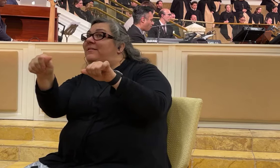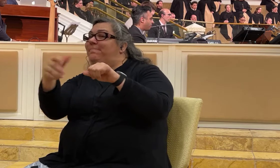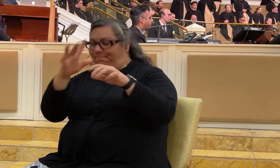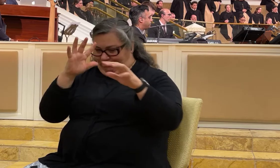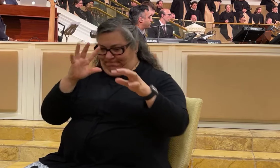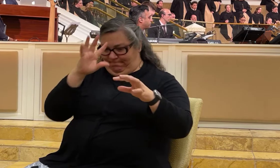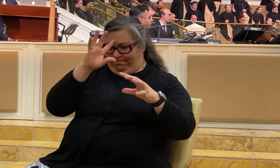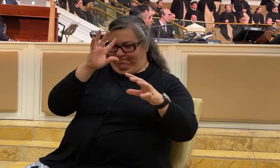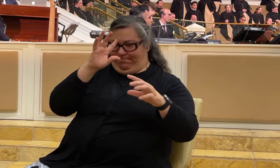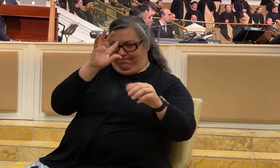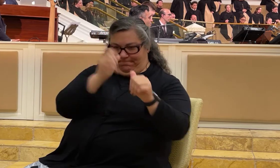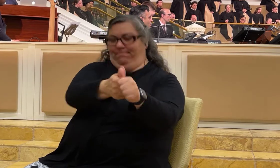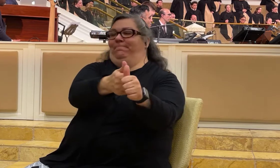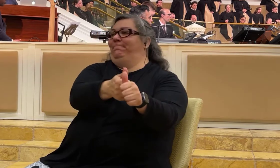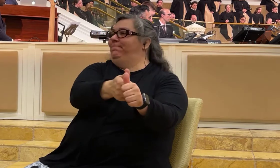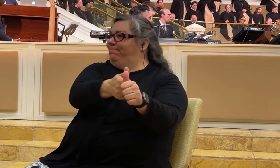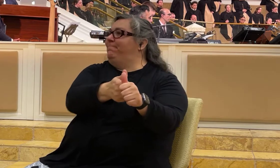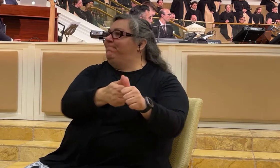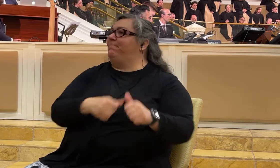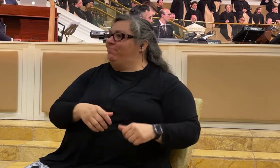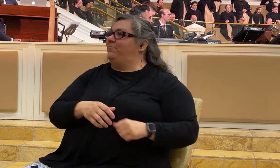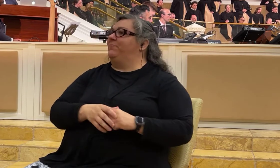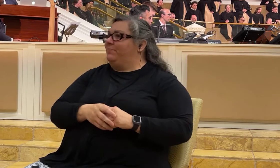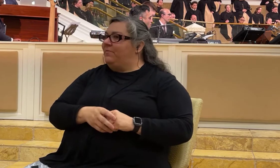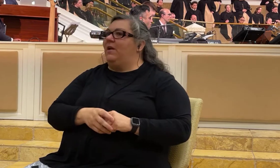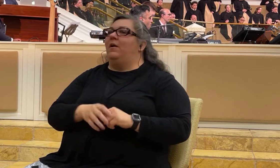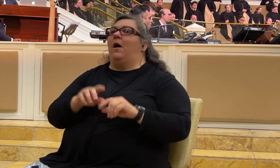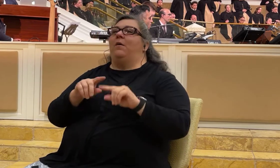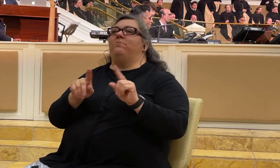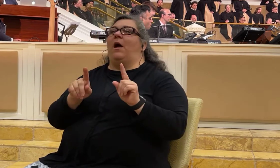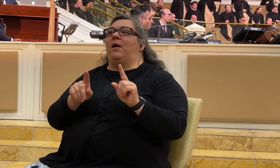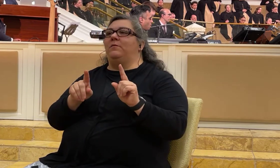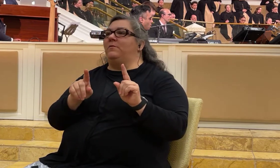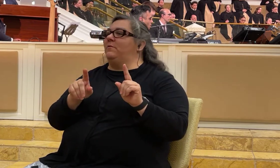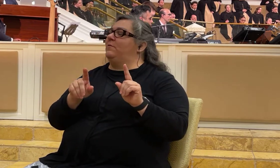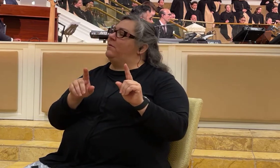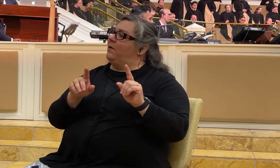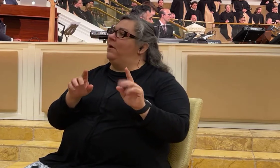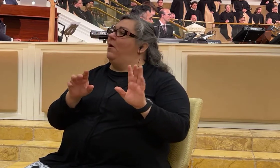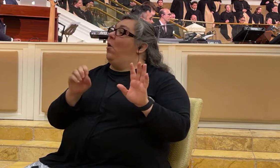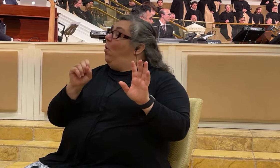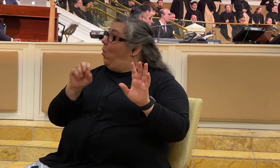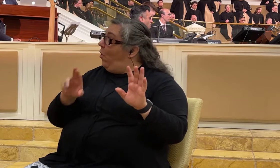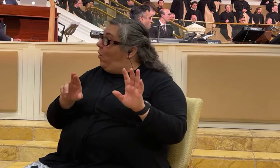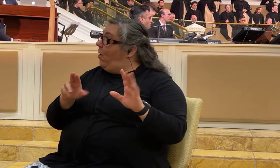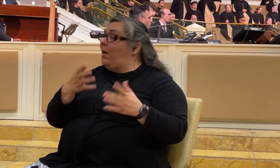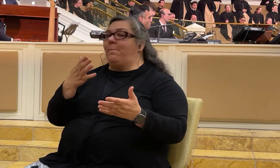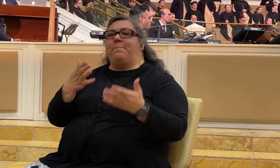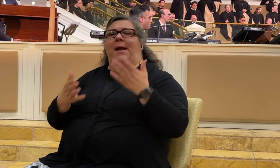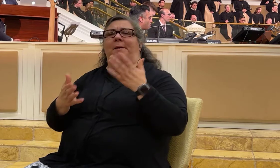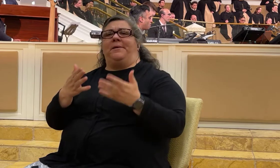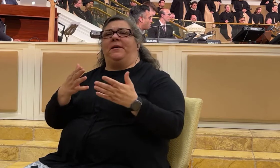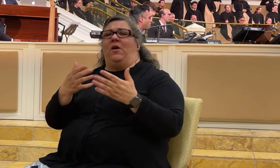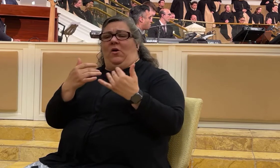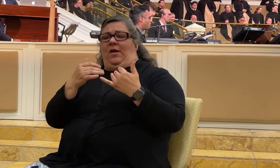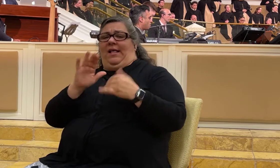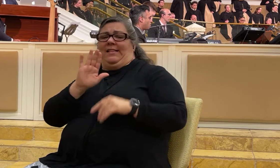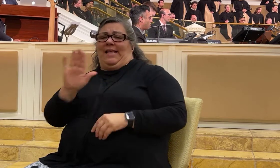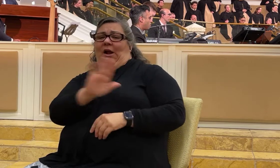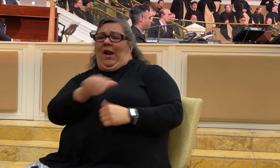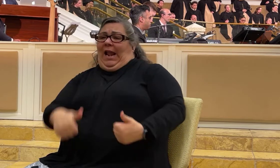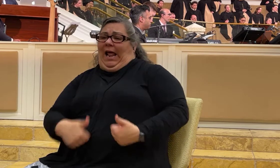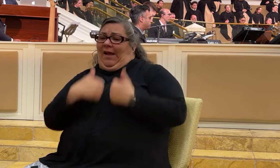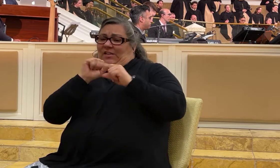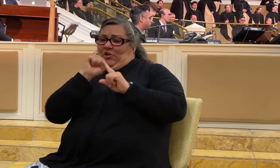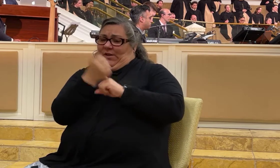on prognostications about what is coming down the line. Or they're making them based upon present